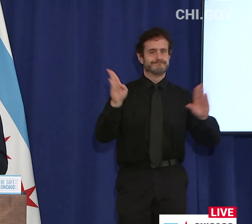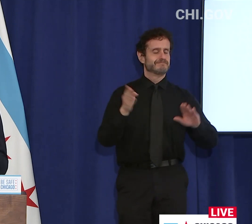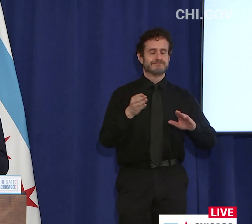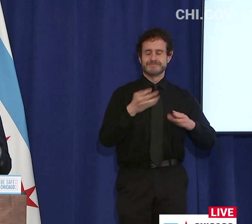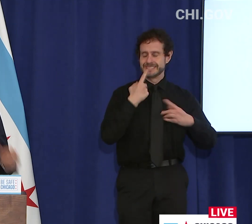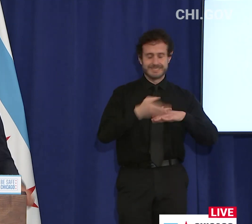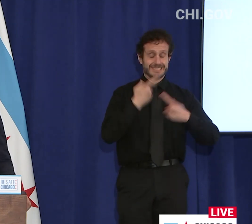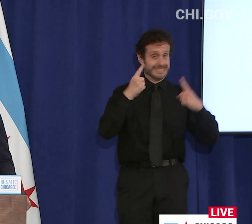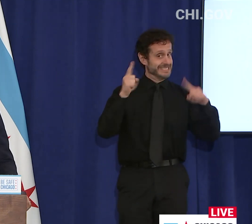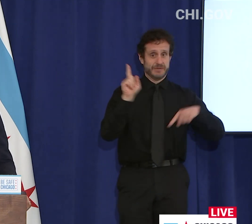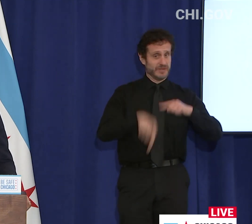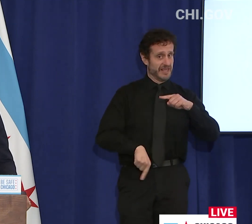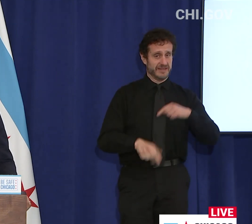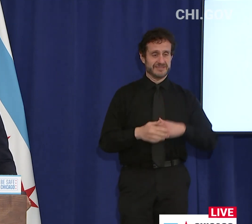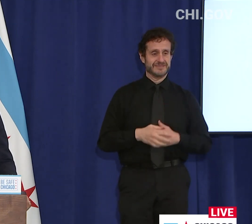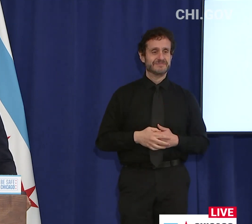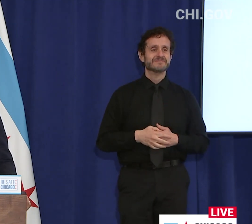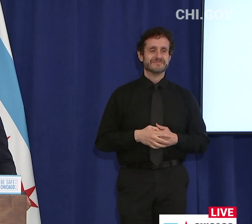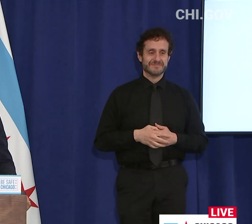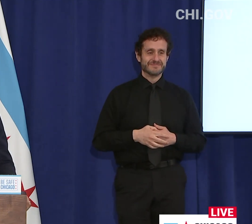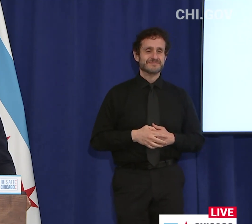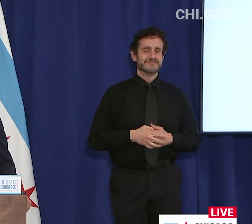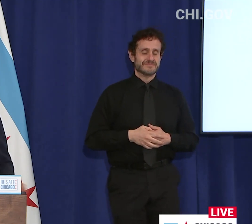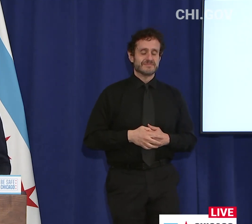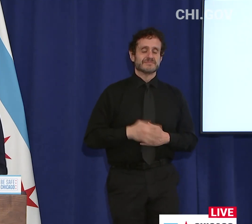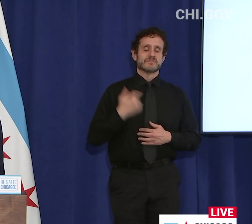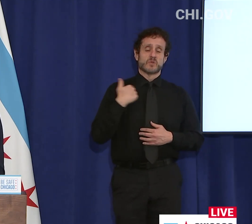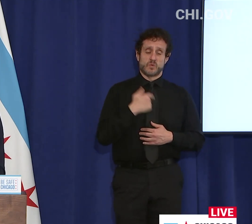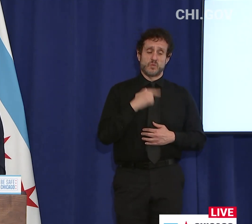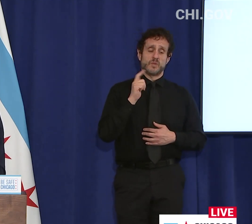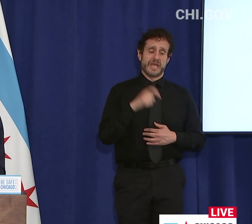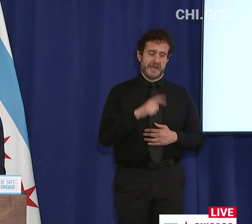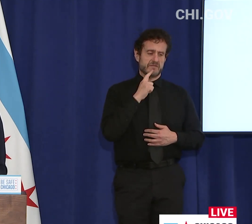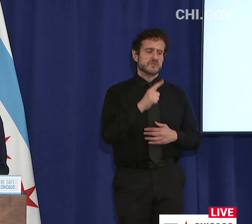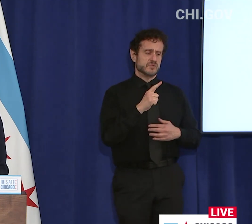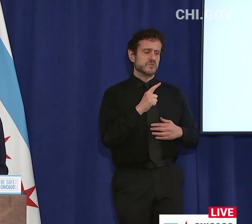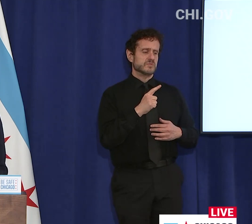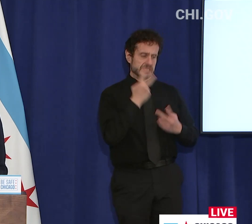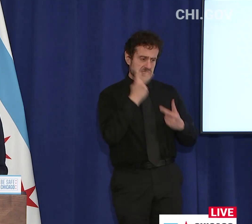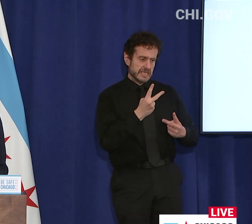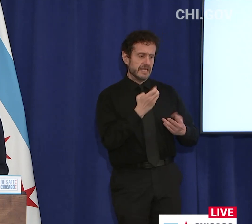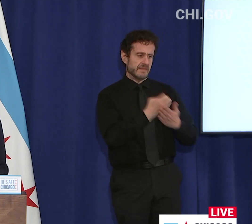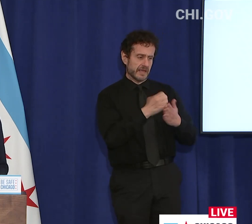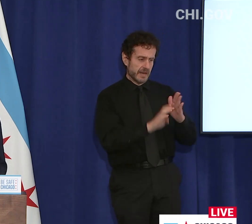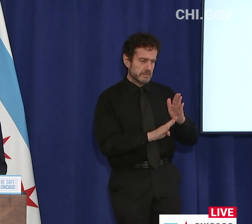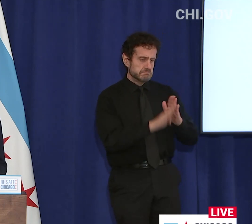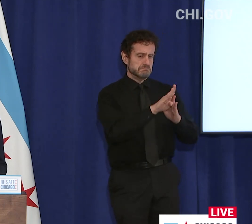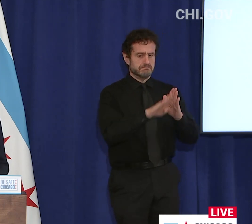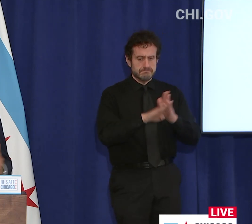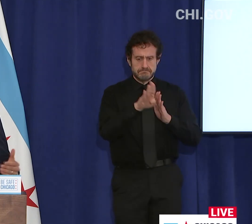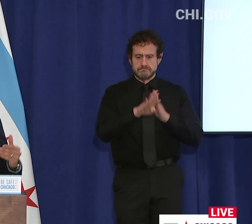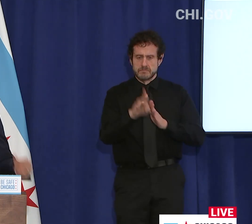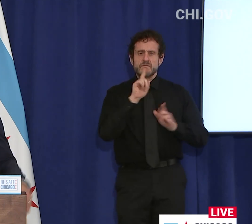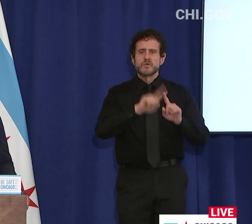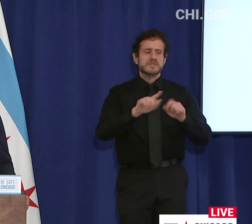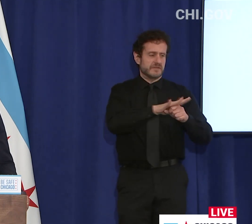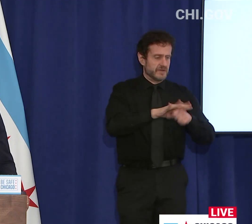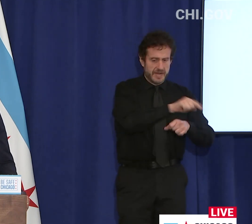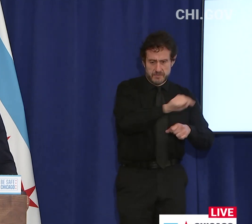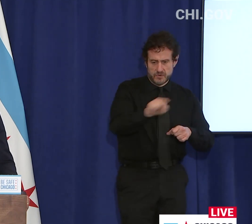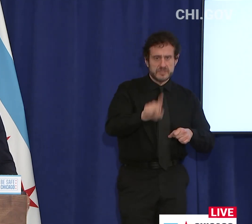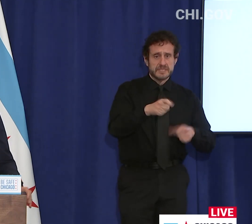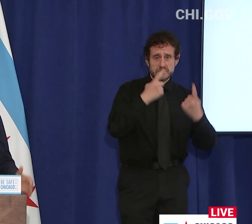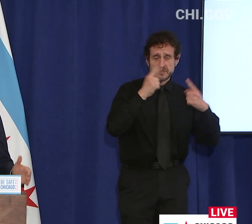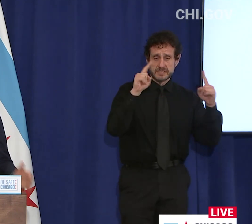much less experience the inclusive growth of the neighborhoods we need to thrive. But our businesses, small and